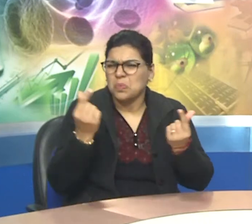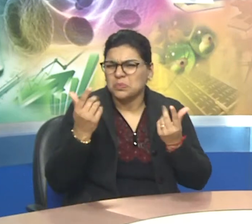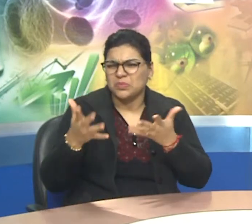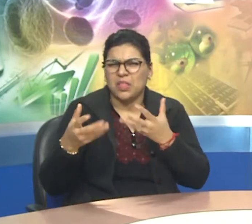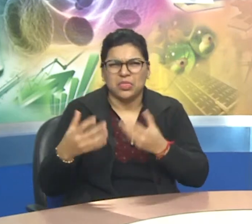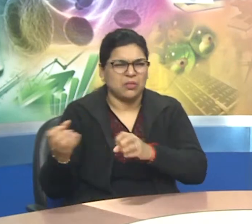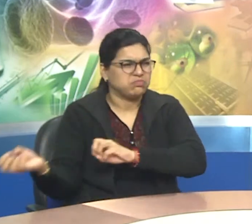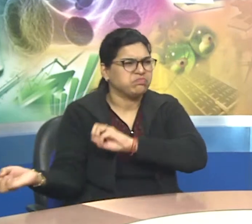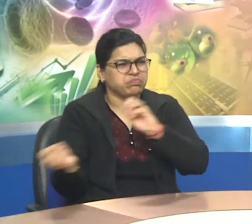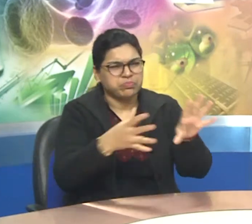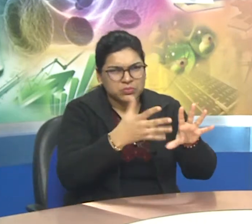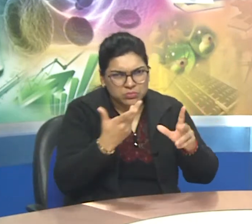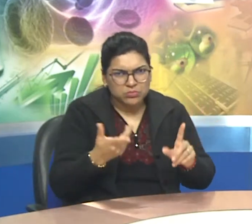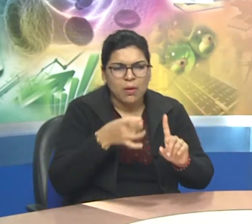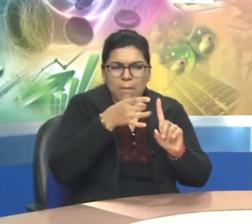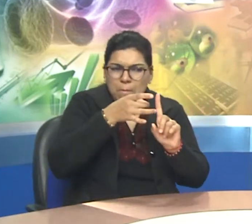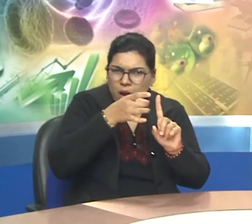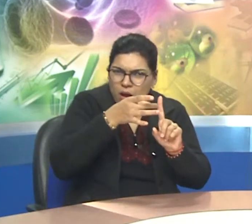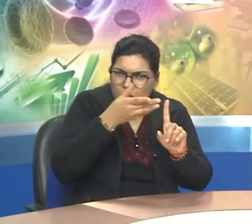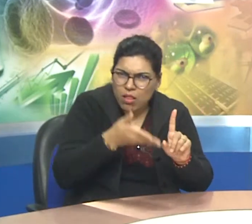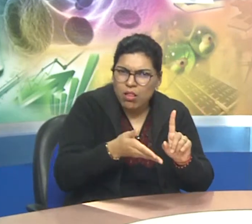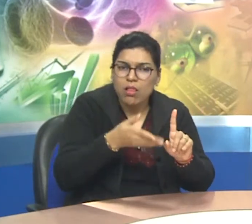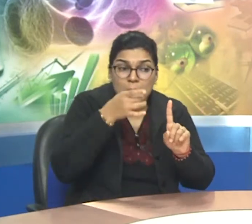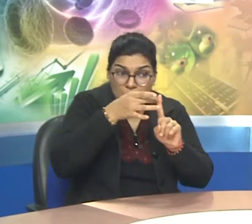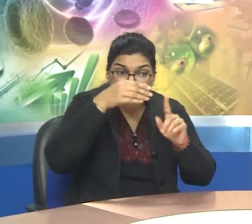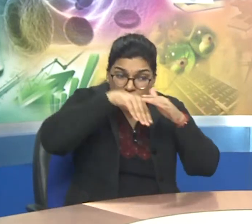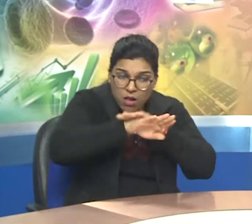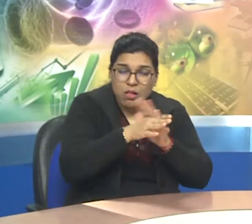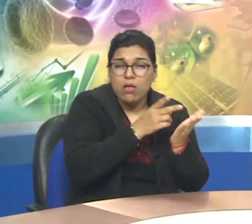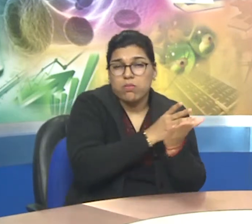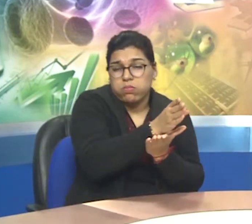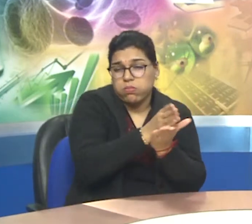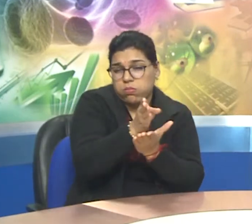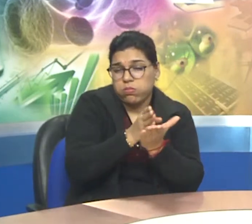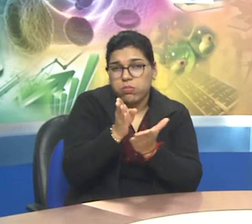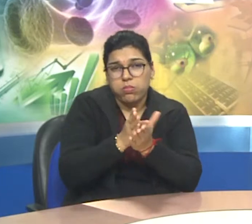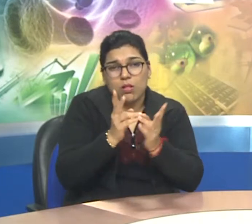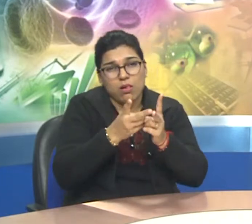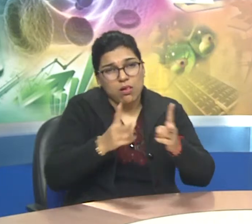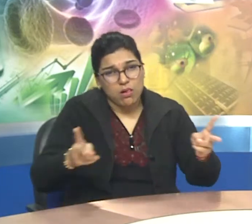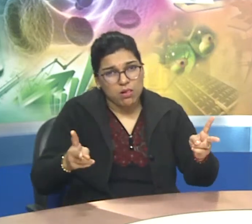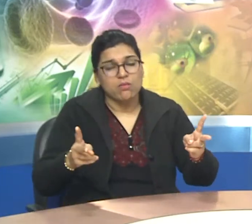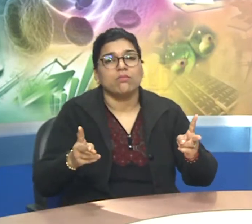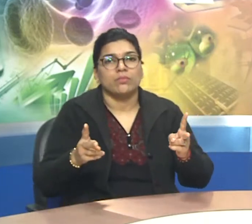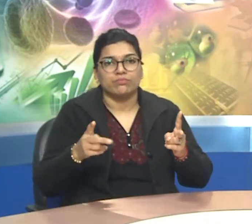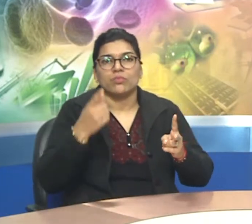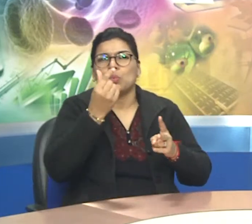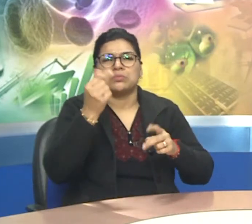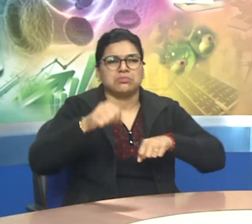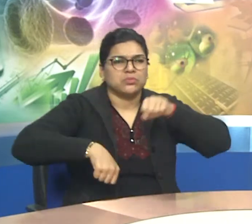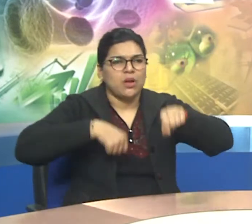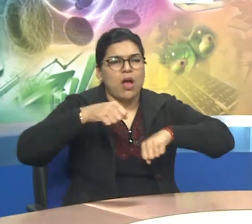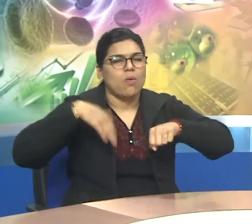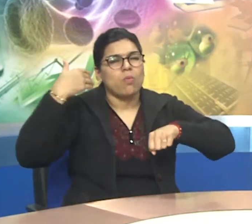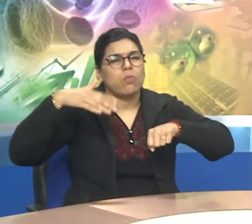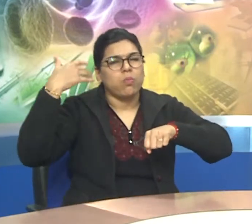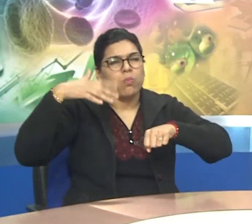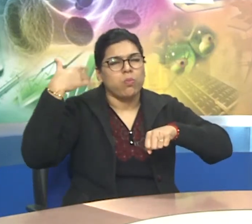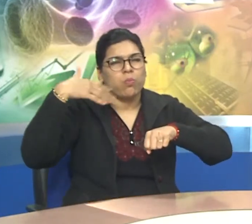Anything which is kept for a long time and is of no use is called as scrapped. There can